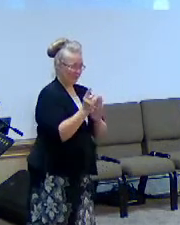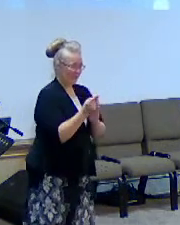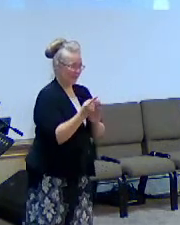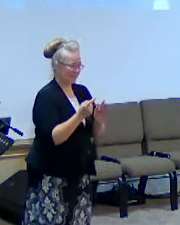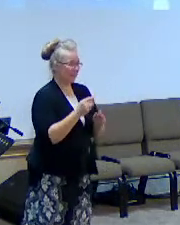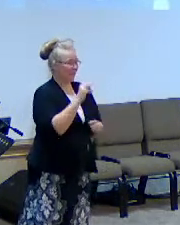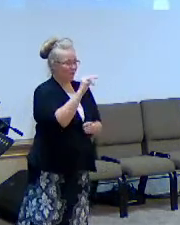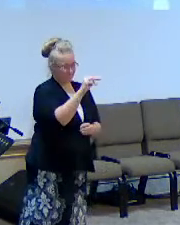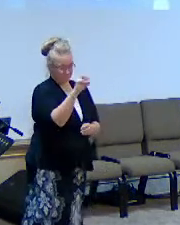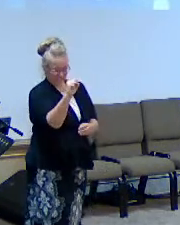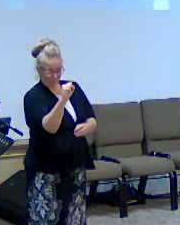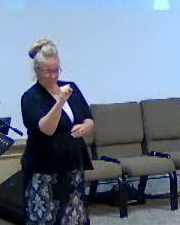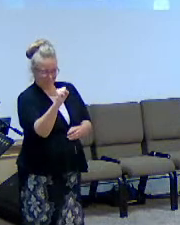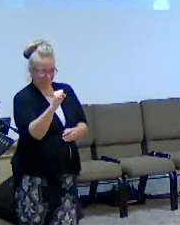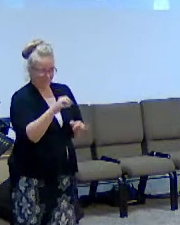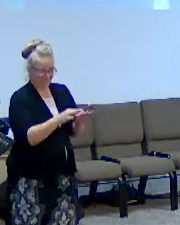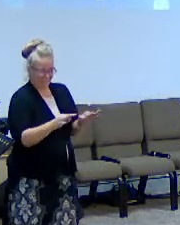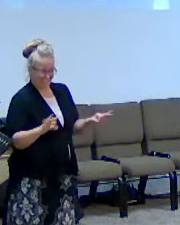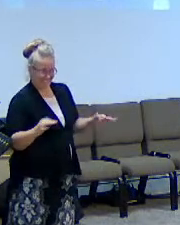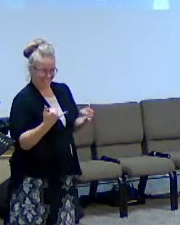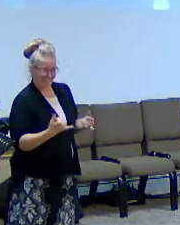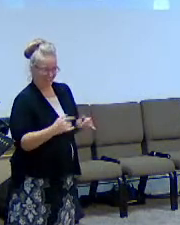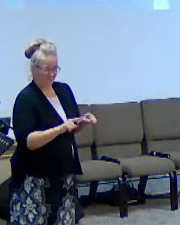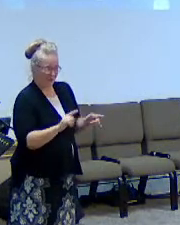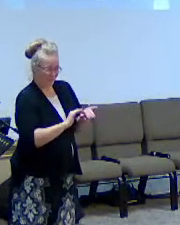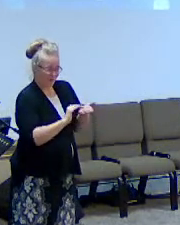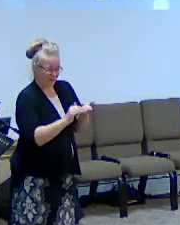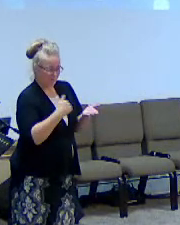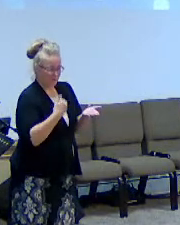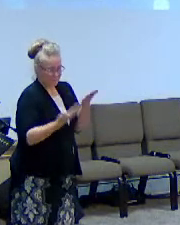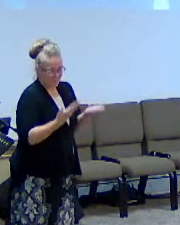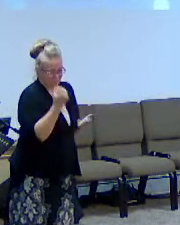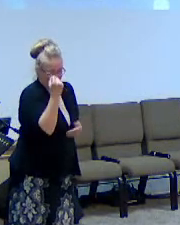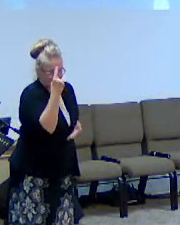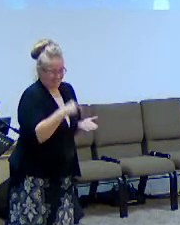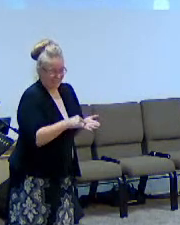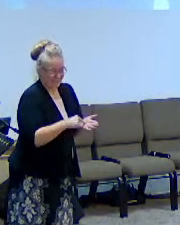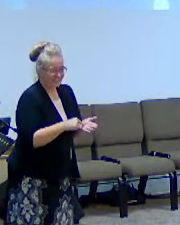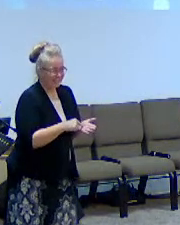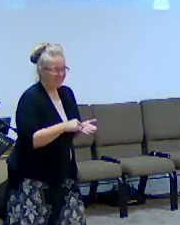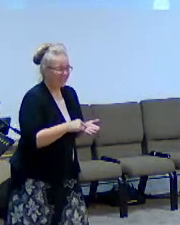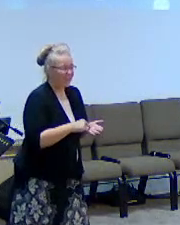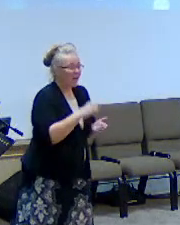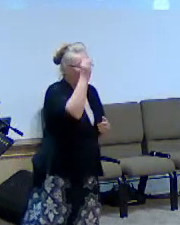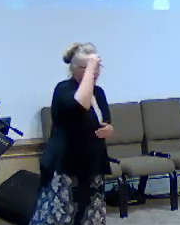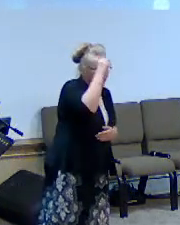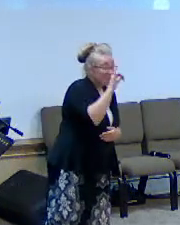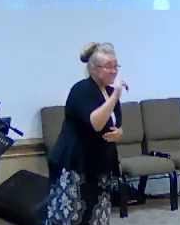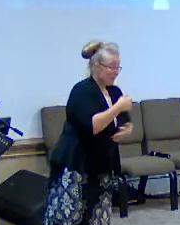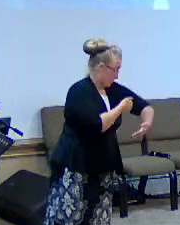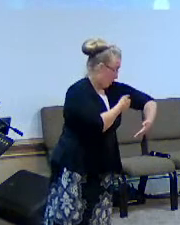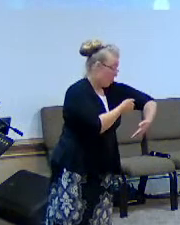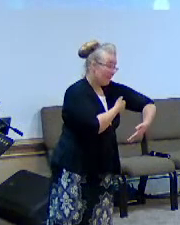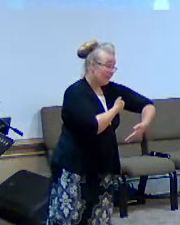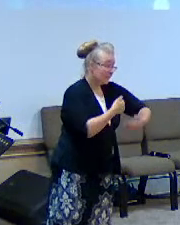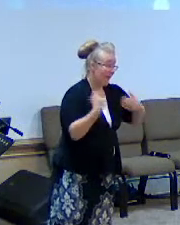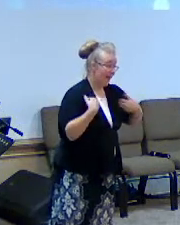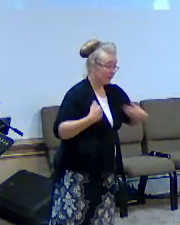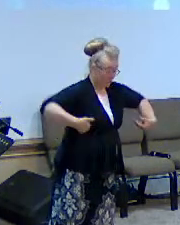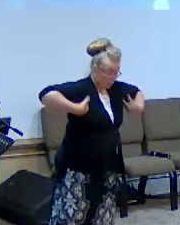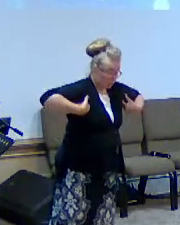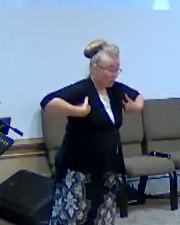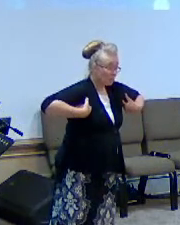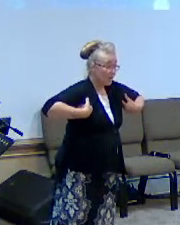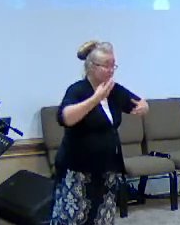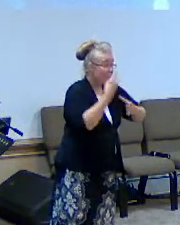Mississippi statement, though. You're just going to have to forgive me. Maybe we can relate here. But you know, opinions are like armpits. Everybody's got two of them, and they both